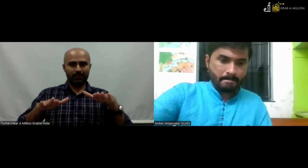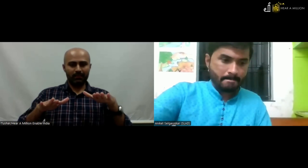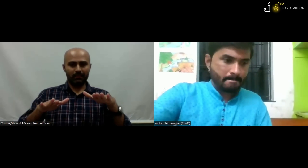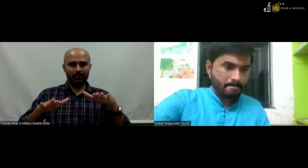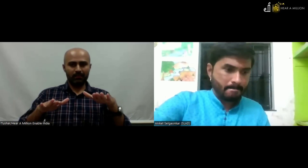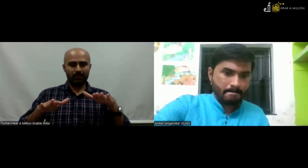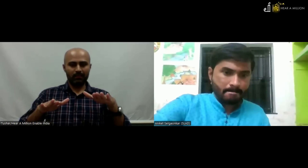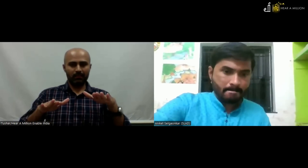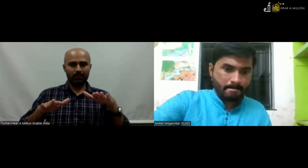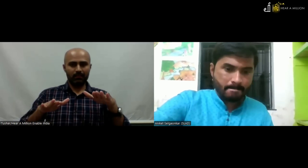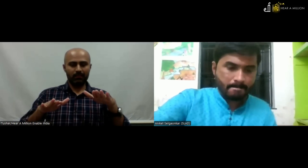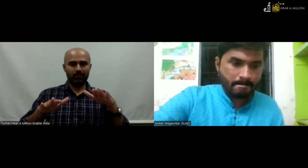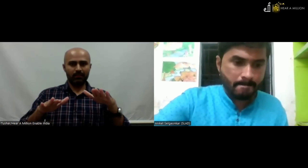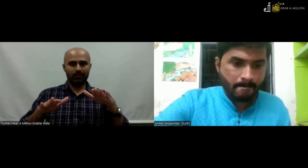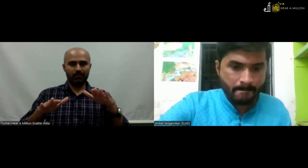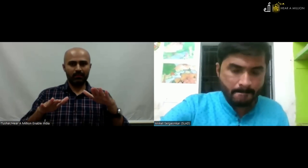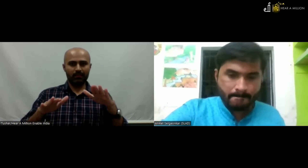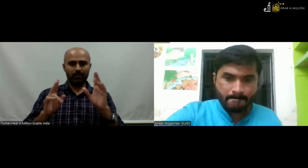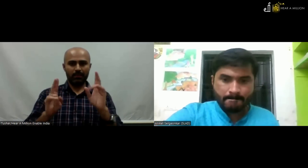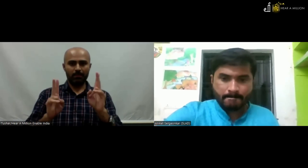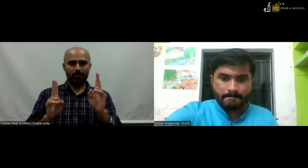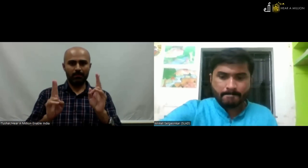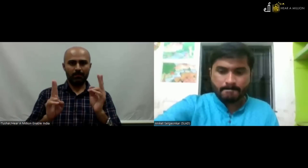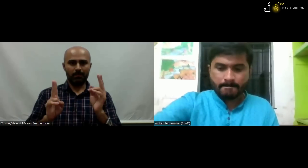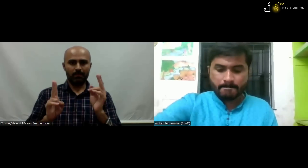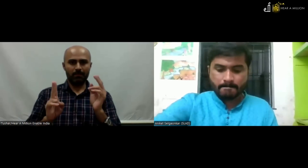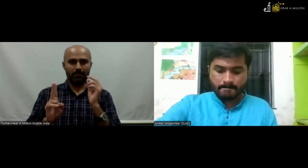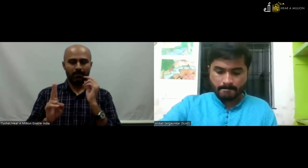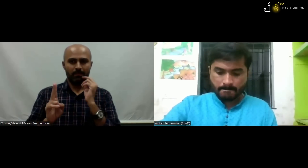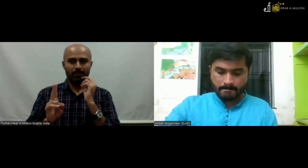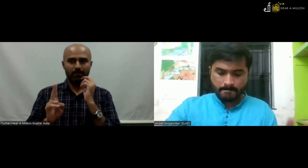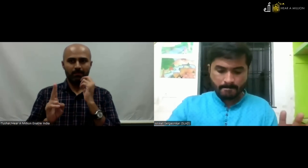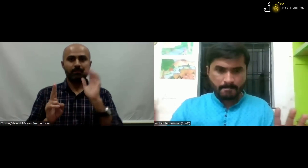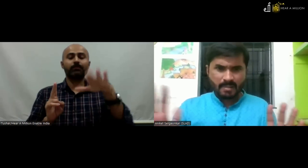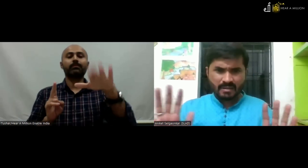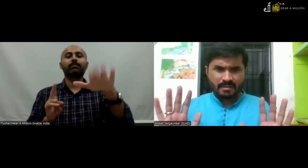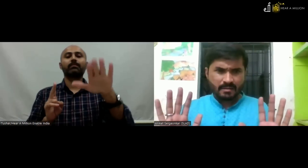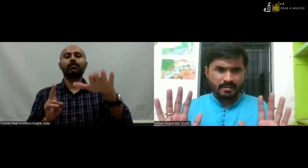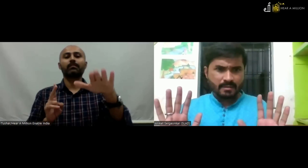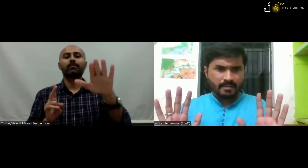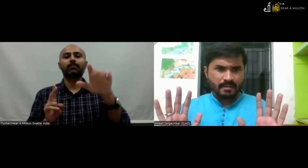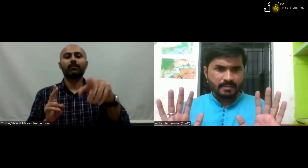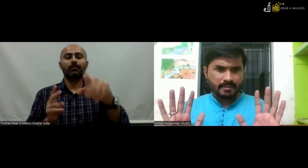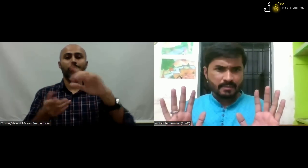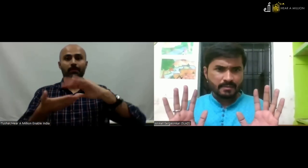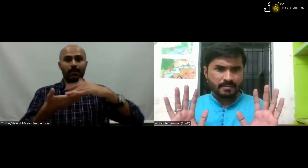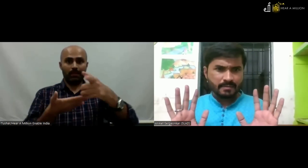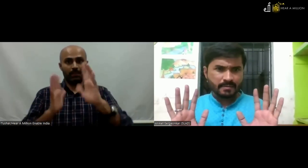position. Okay, it's quite moving again and again.